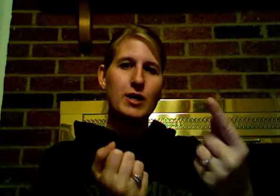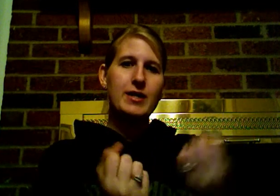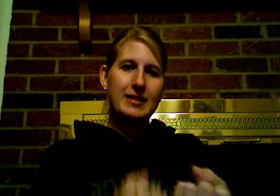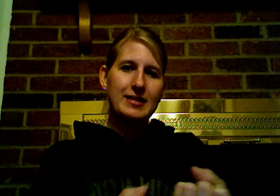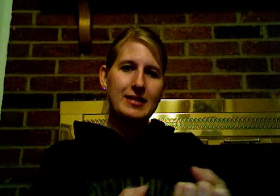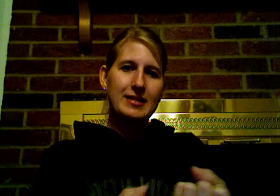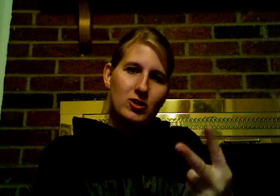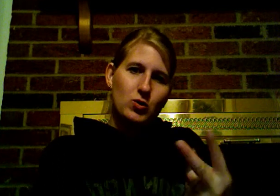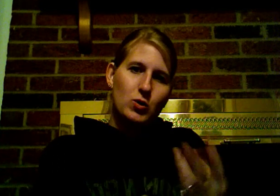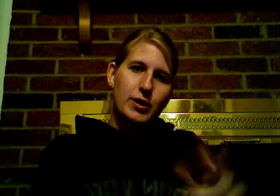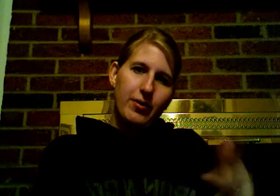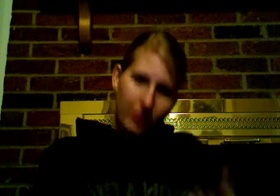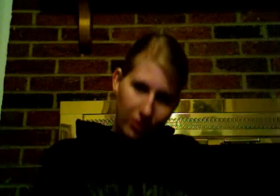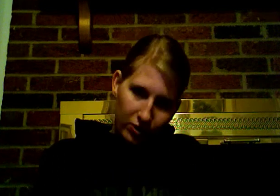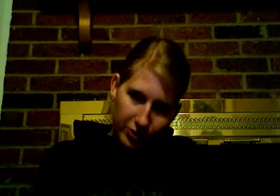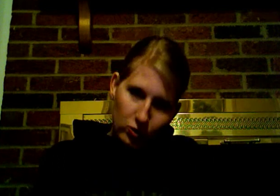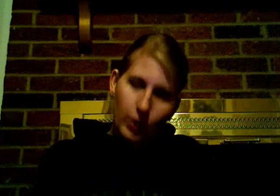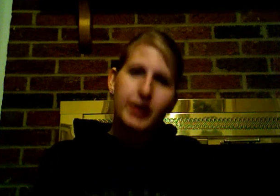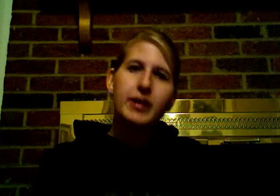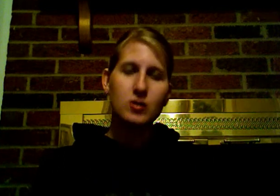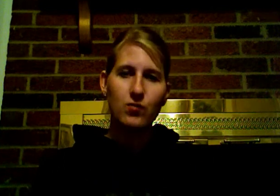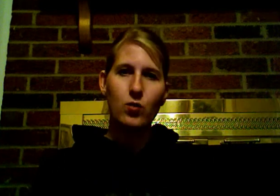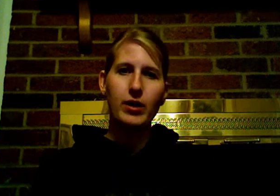the second drawer, the third drawer, and so forth.